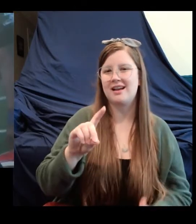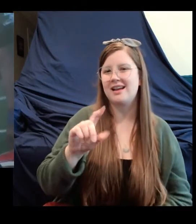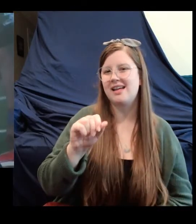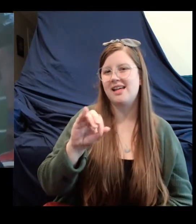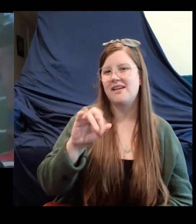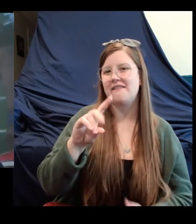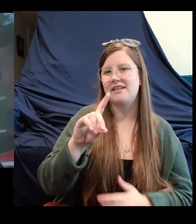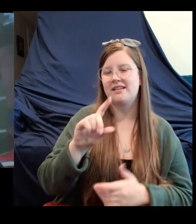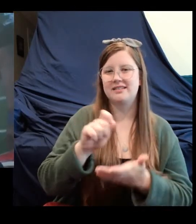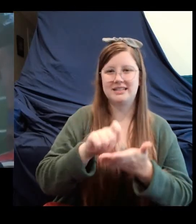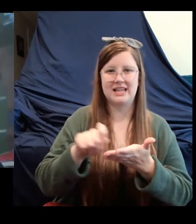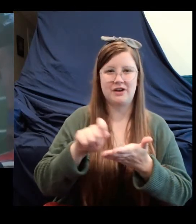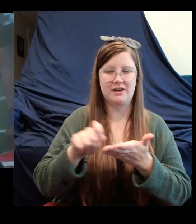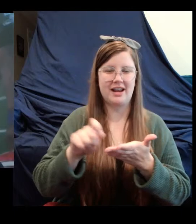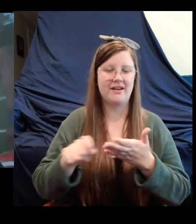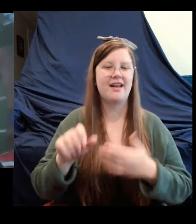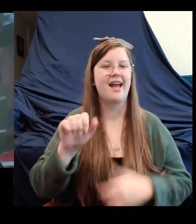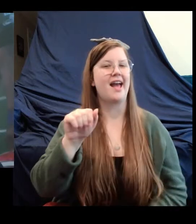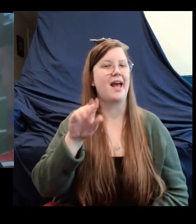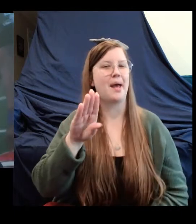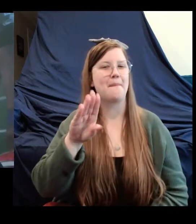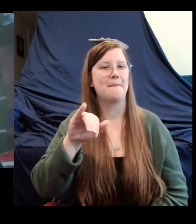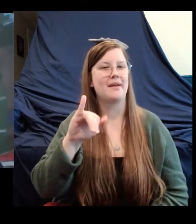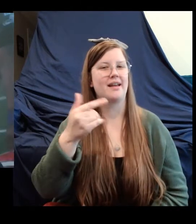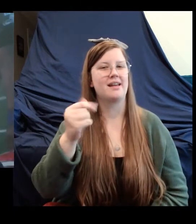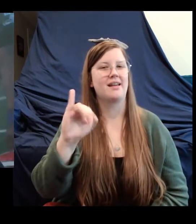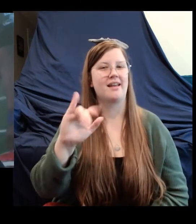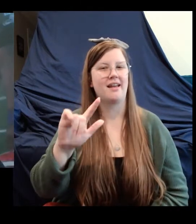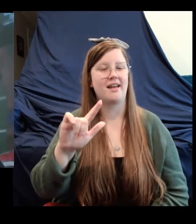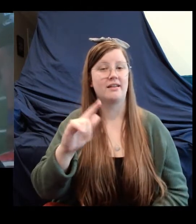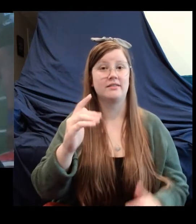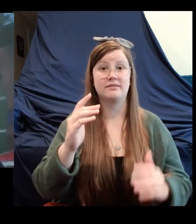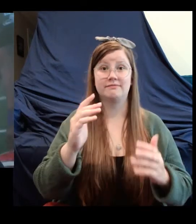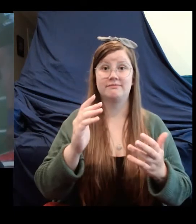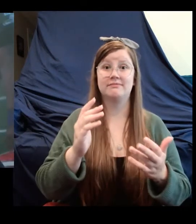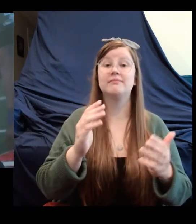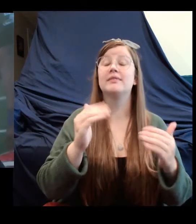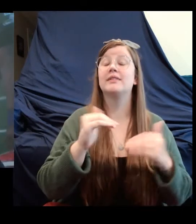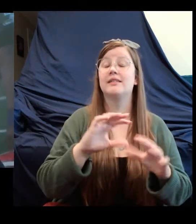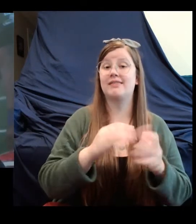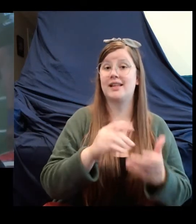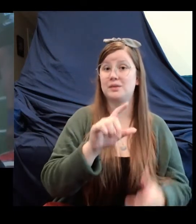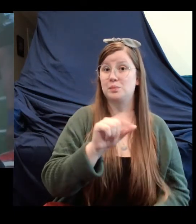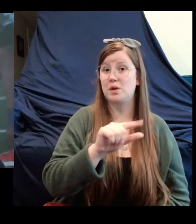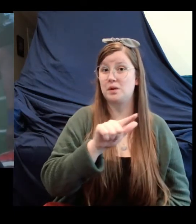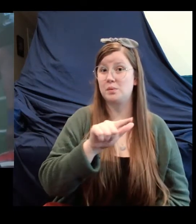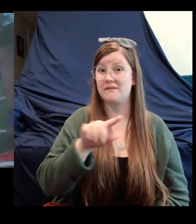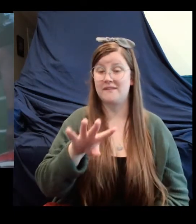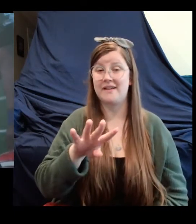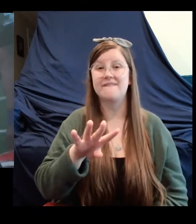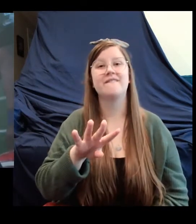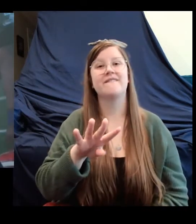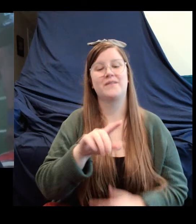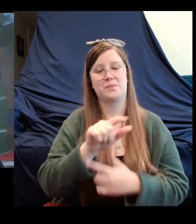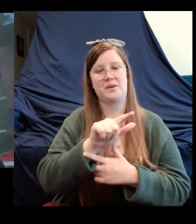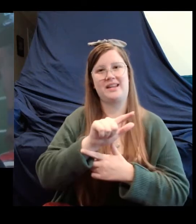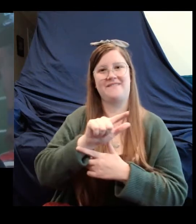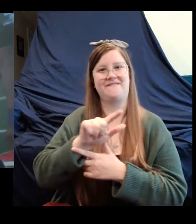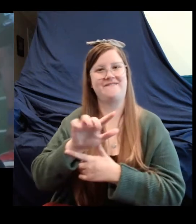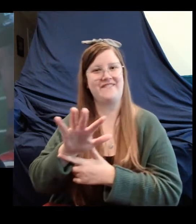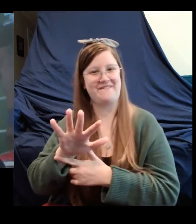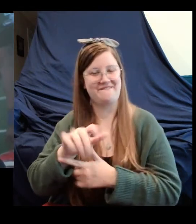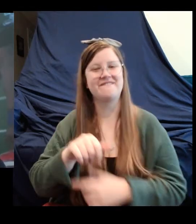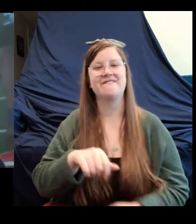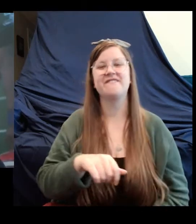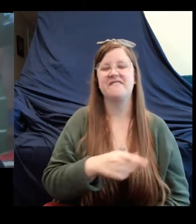Hahn. Class of 2025, Lilia Pearson Moss is your President, Vice President Abigail Peterson, Treasurer